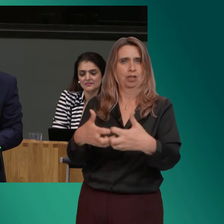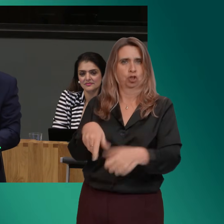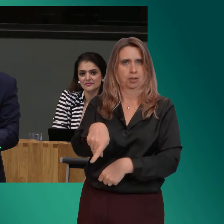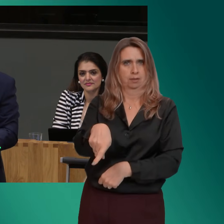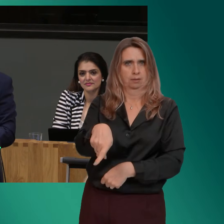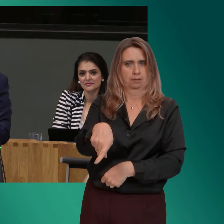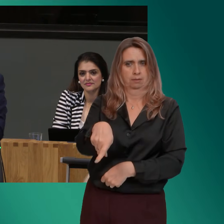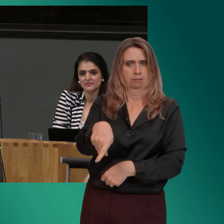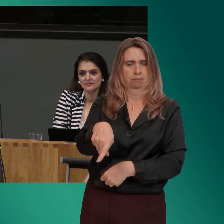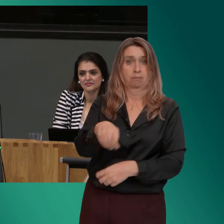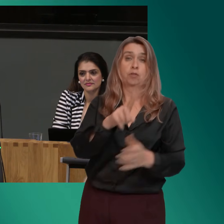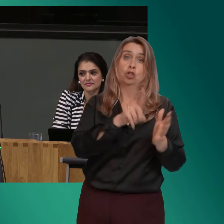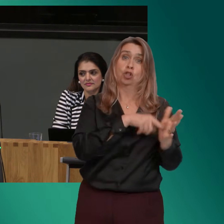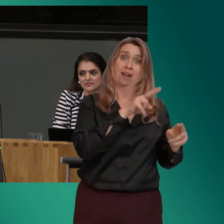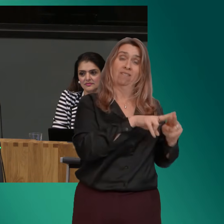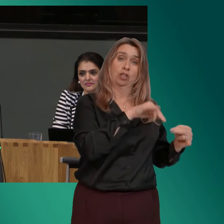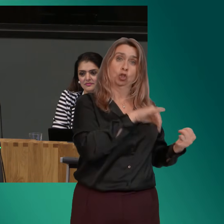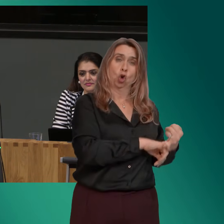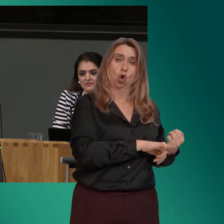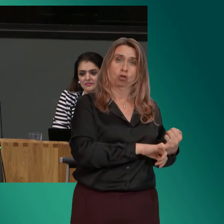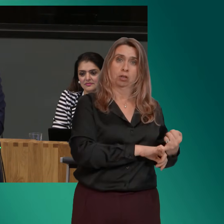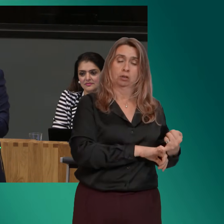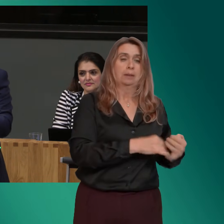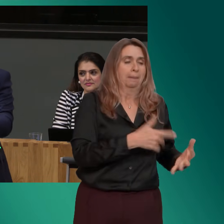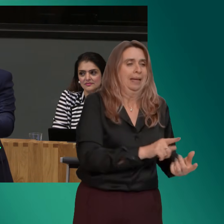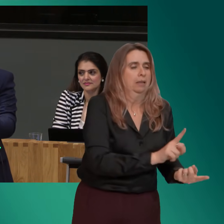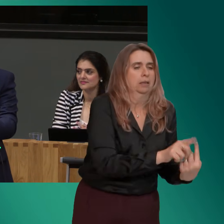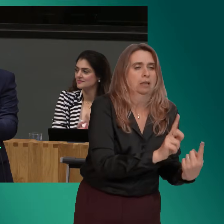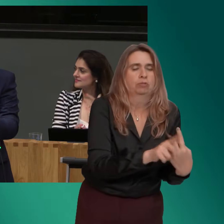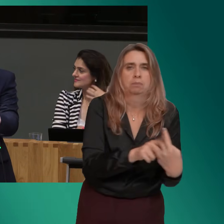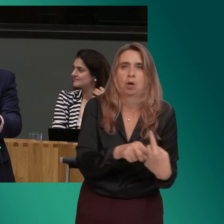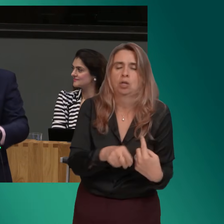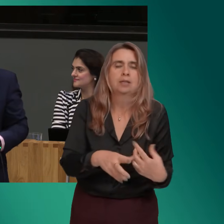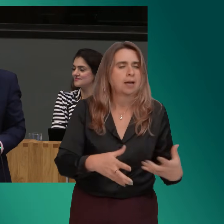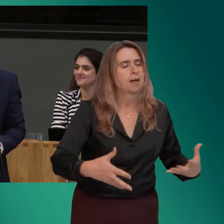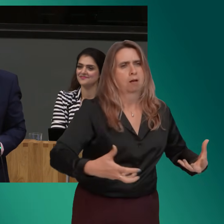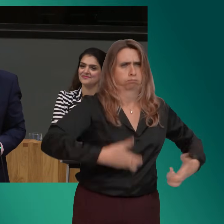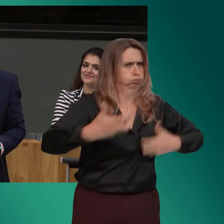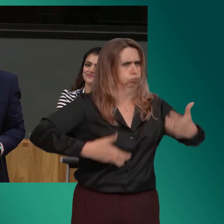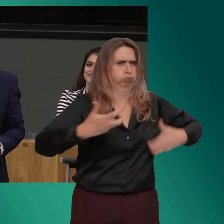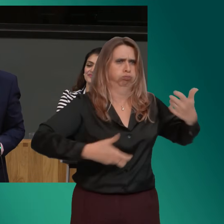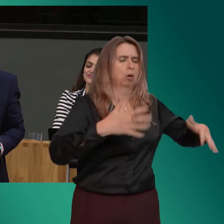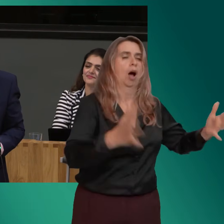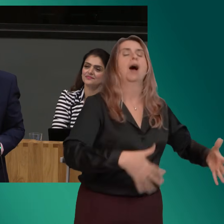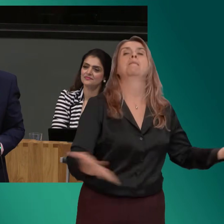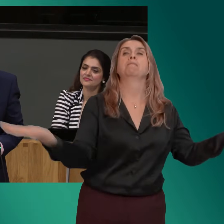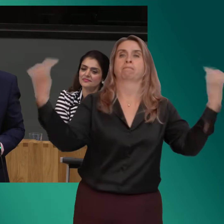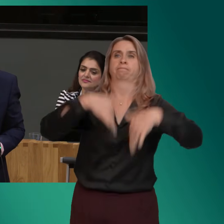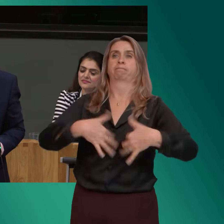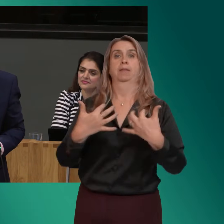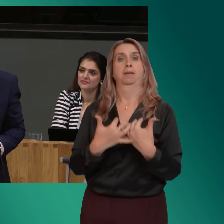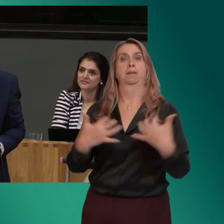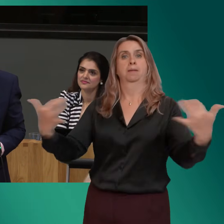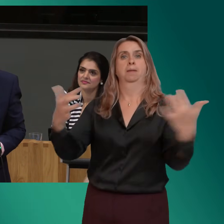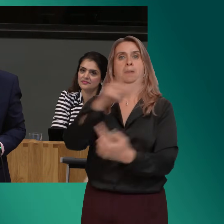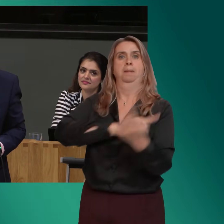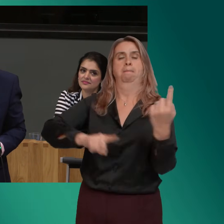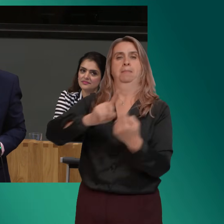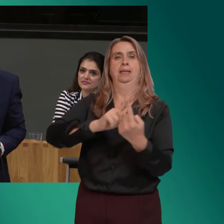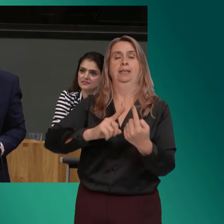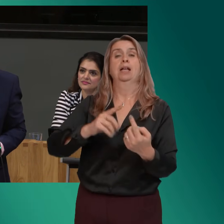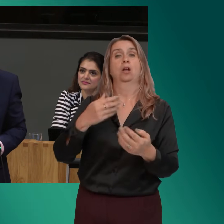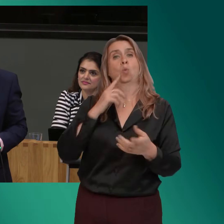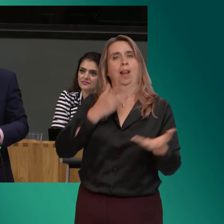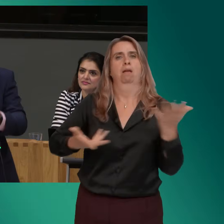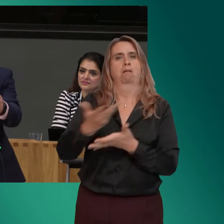Janet Finch-Saunders, has responded to the anger on the ground by taking the lead and organising a public meeting in order that this can be discussed on the